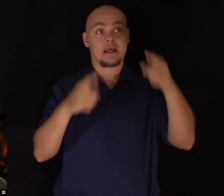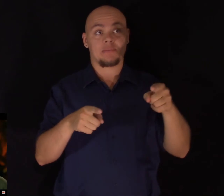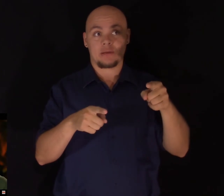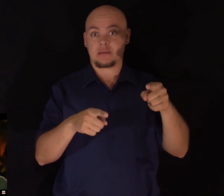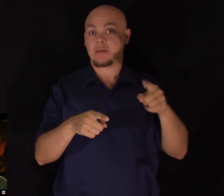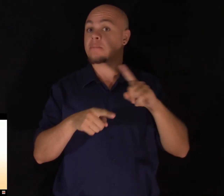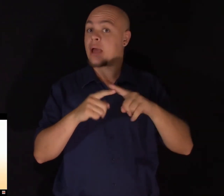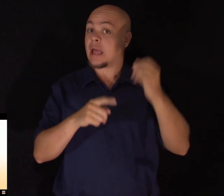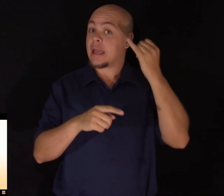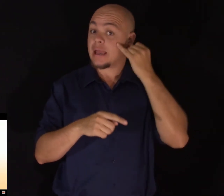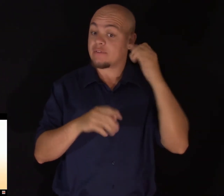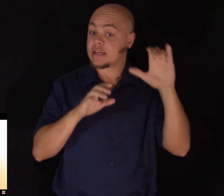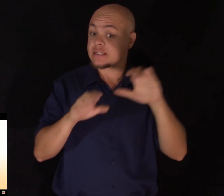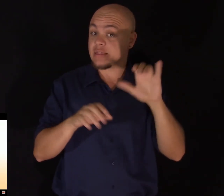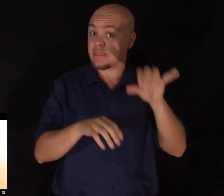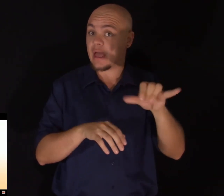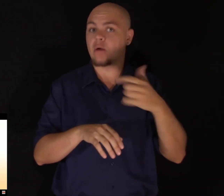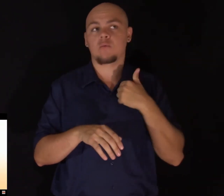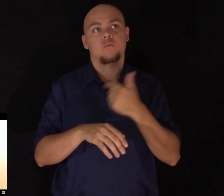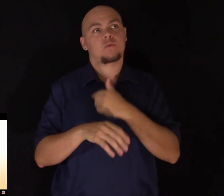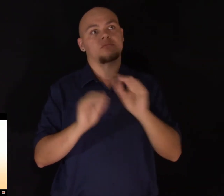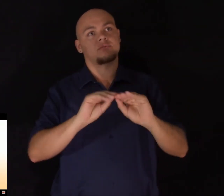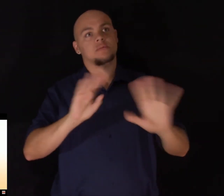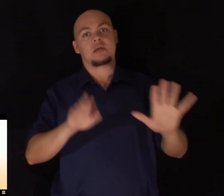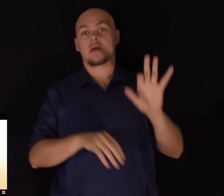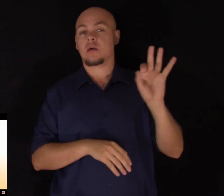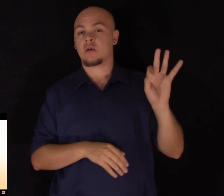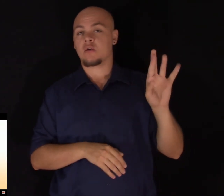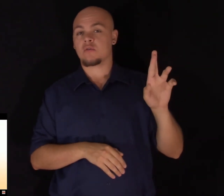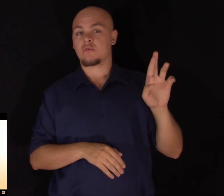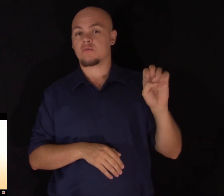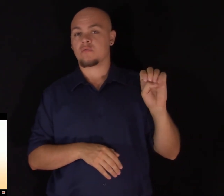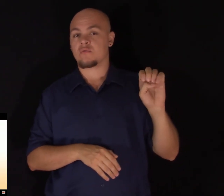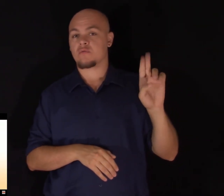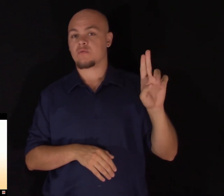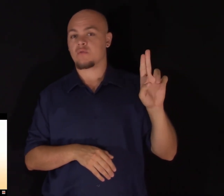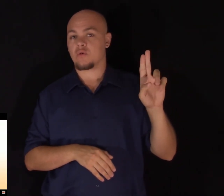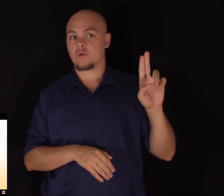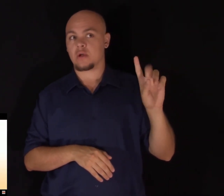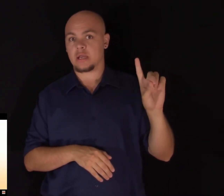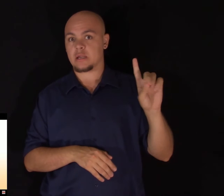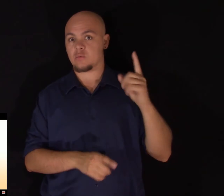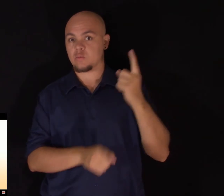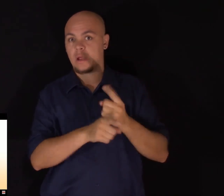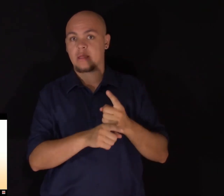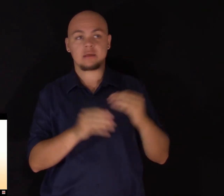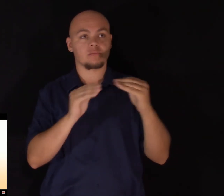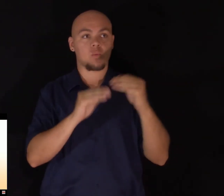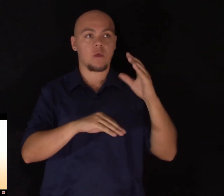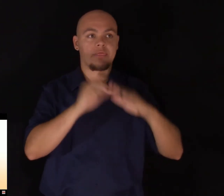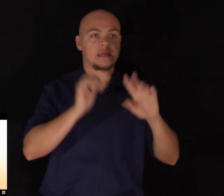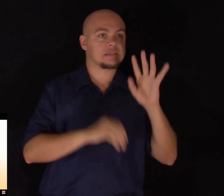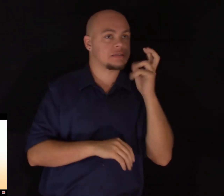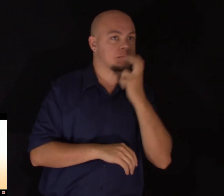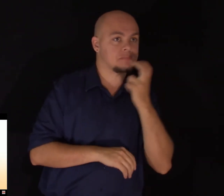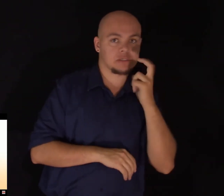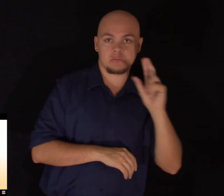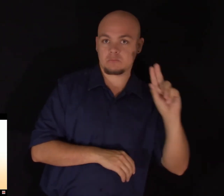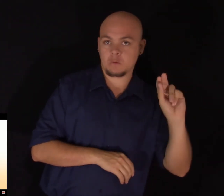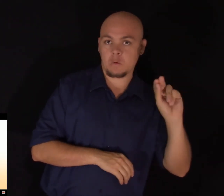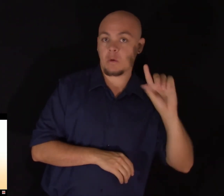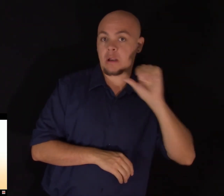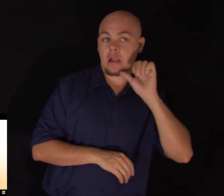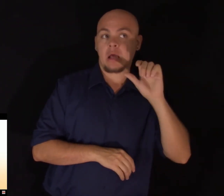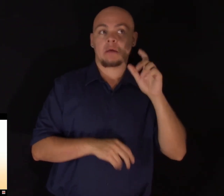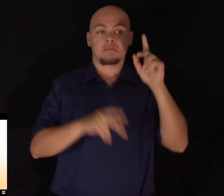discredited himself. Freud had it right. Freud said, look, there's much more to it than speech. No mortal can